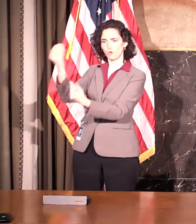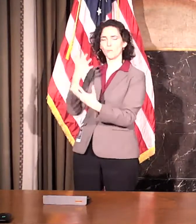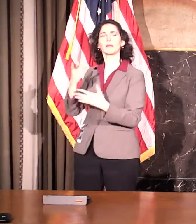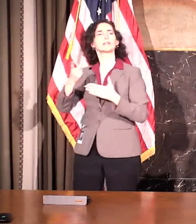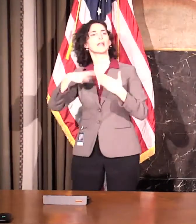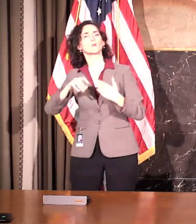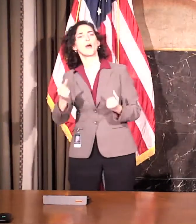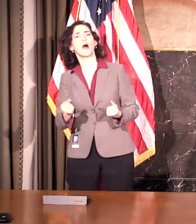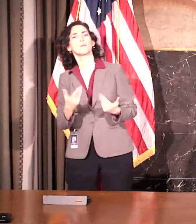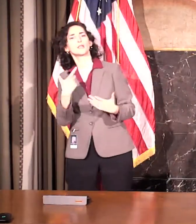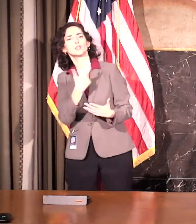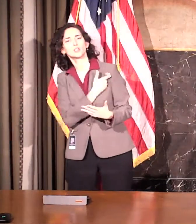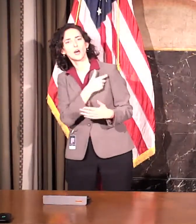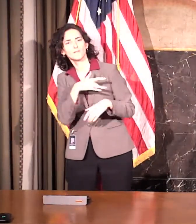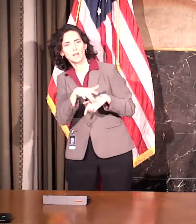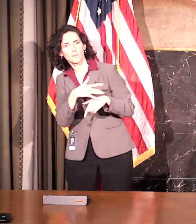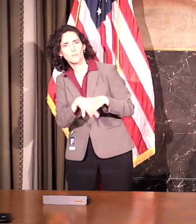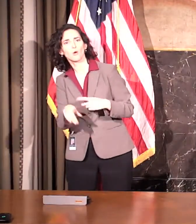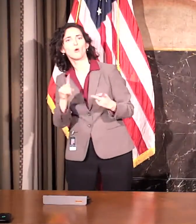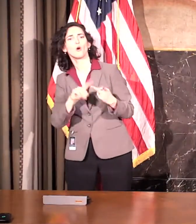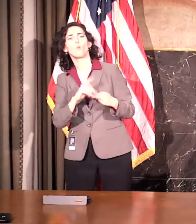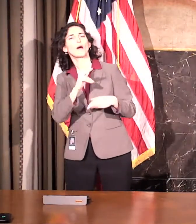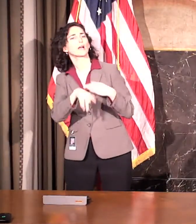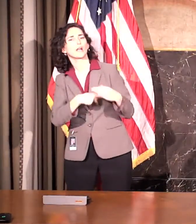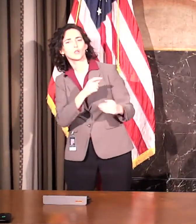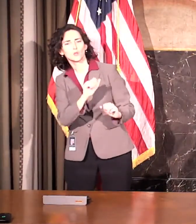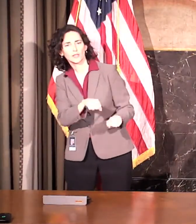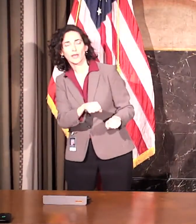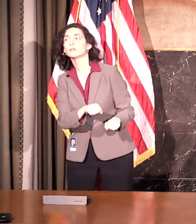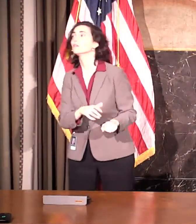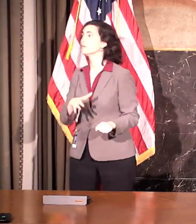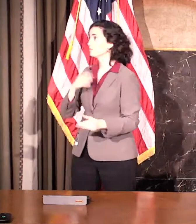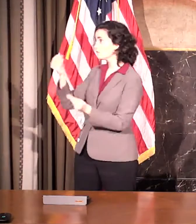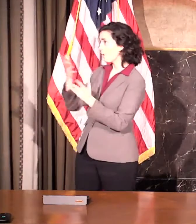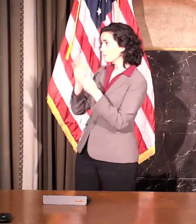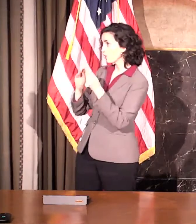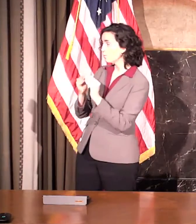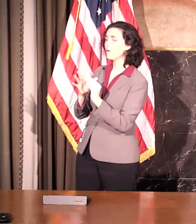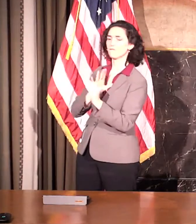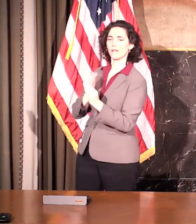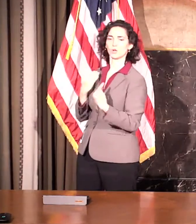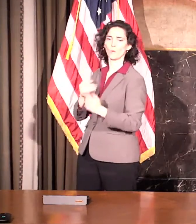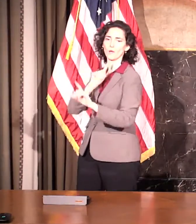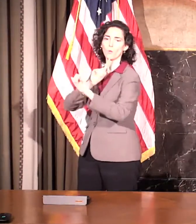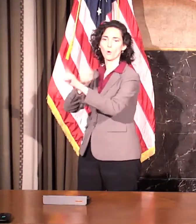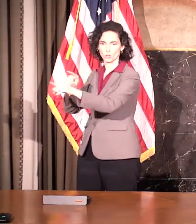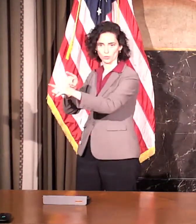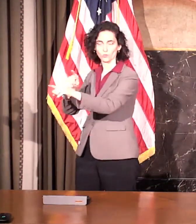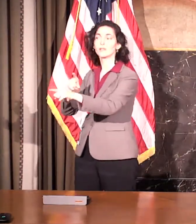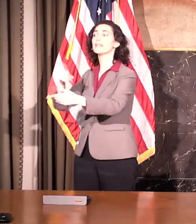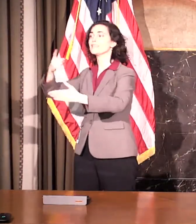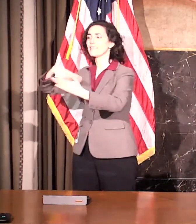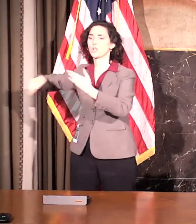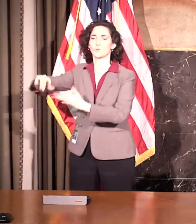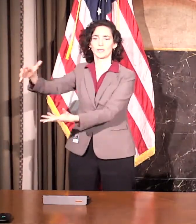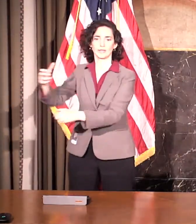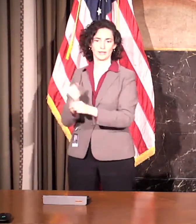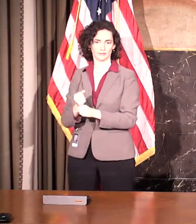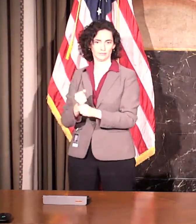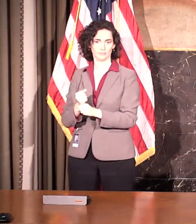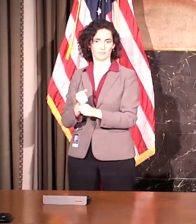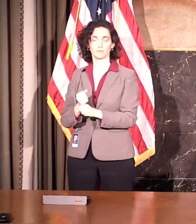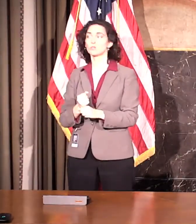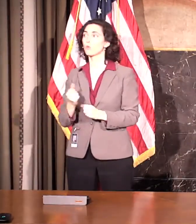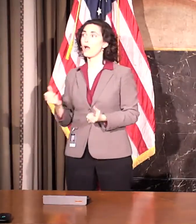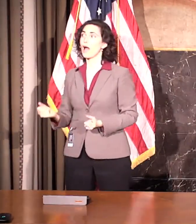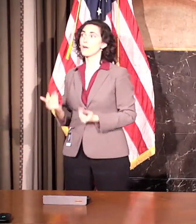how much vaccine goes to which sites over that next week. And so before we get that number, we would be